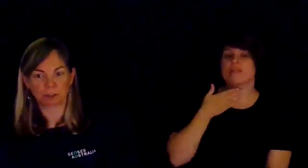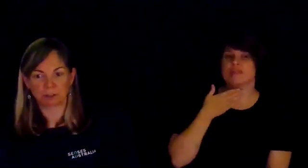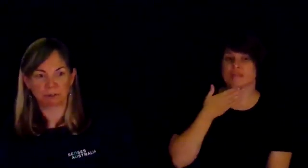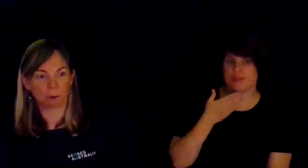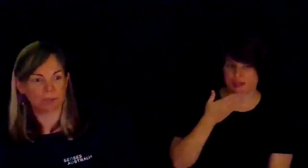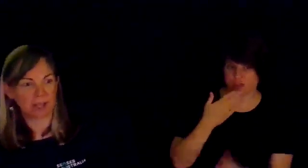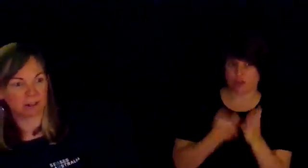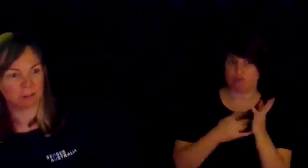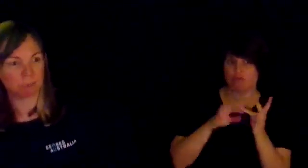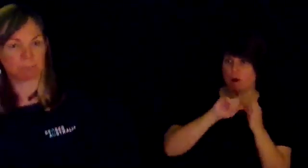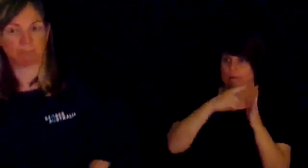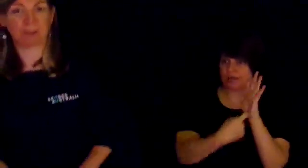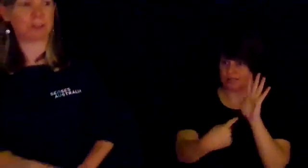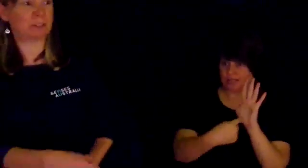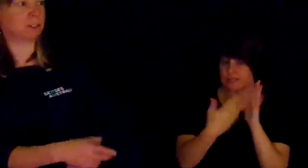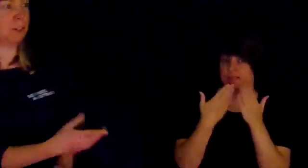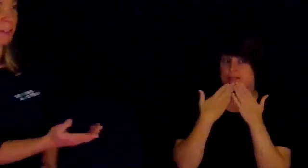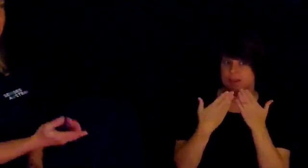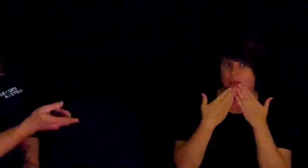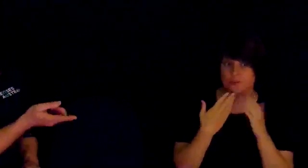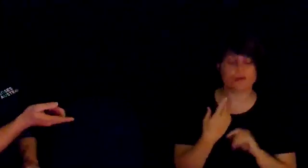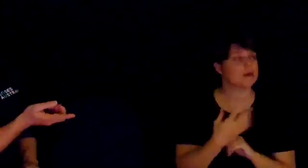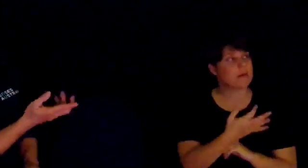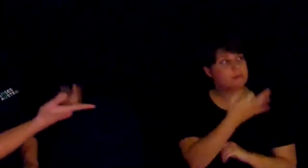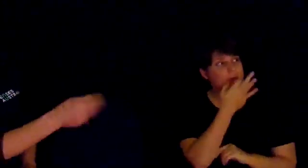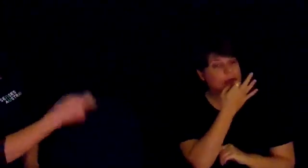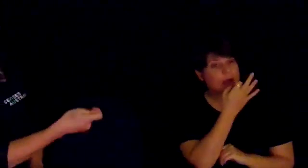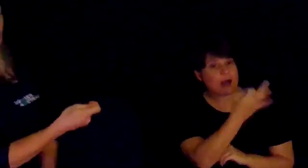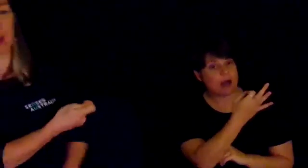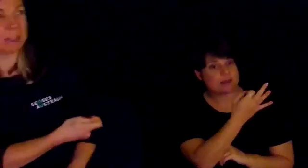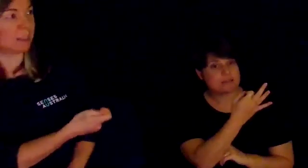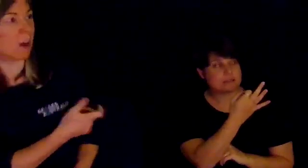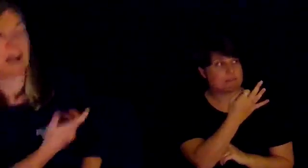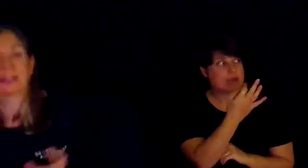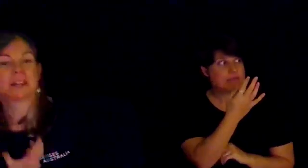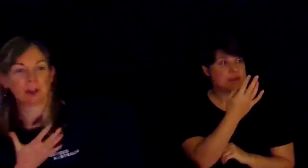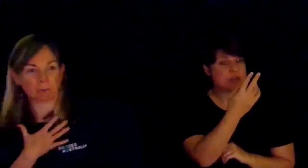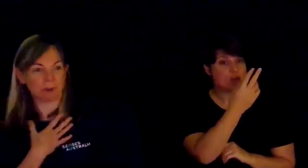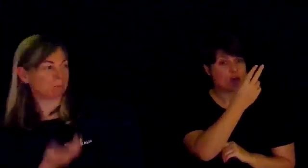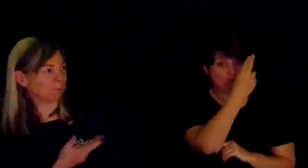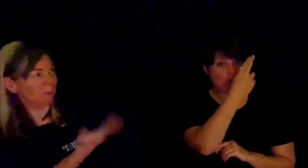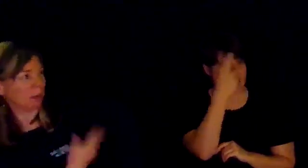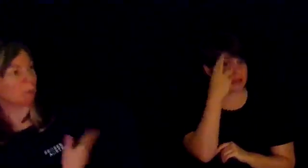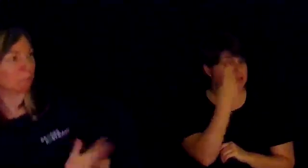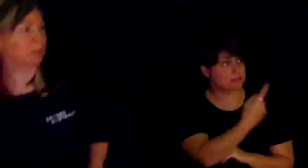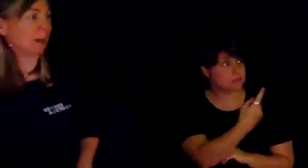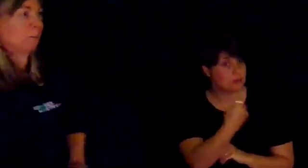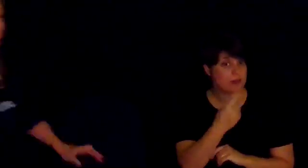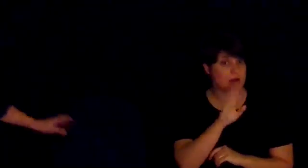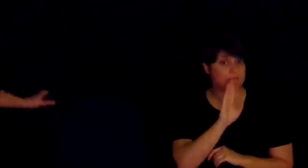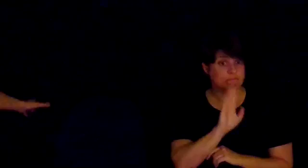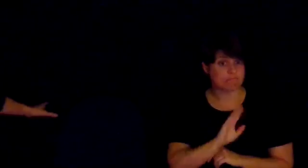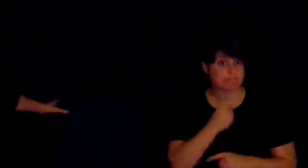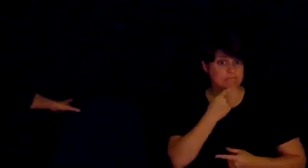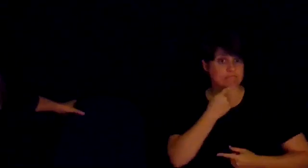mute Robert now, Ubuntu Studios, and maybe Ryan? I'll bring